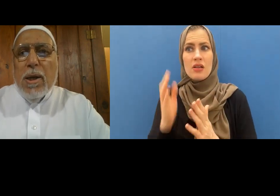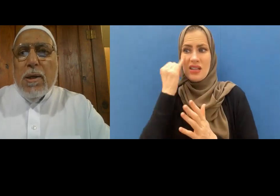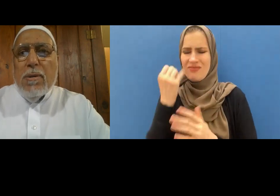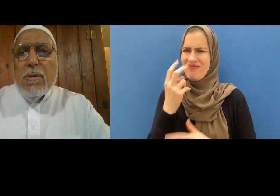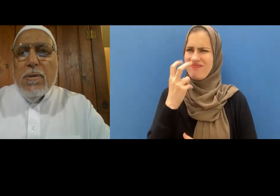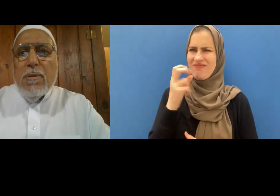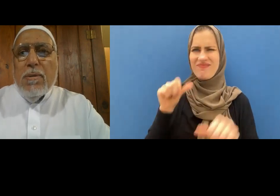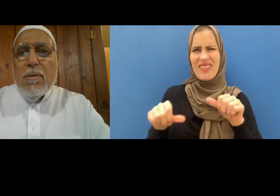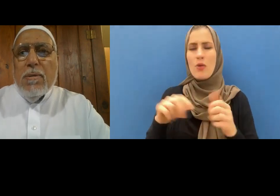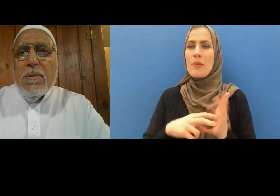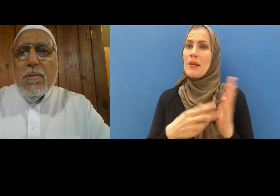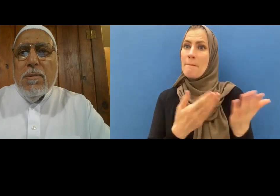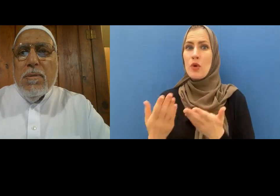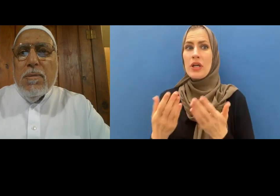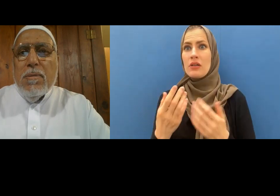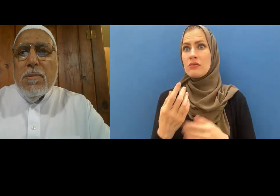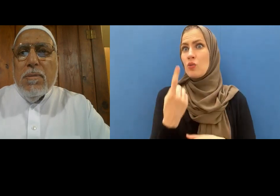surah like it.